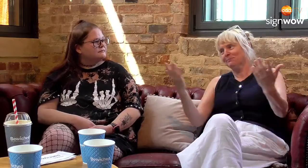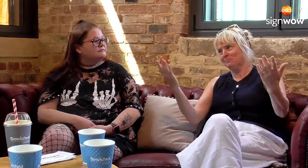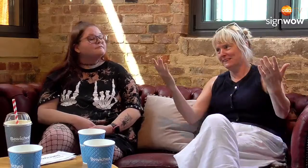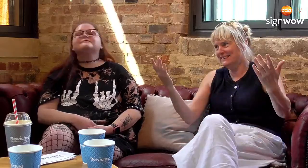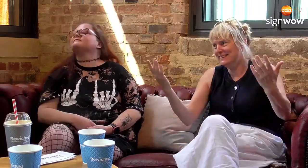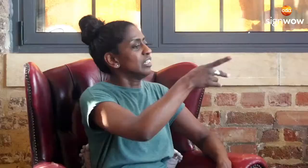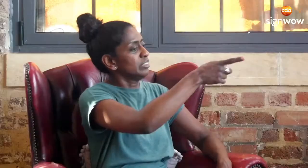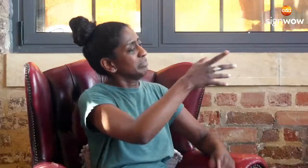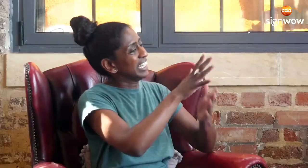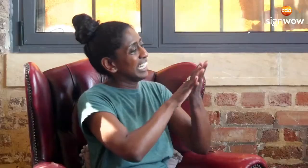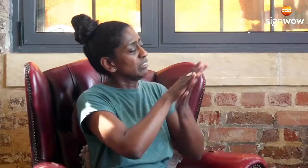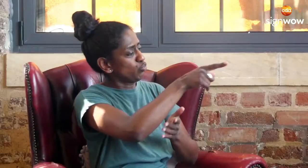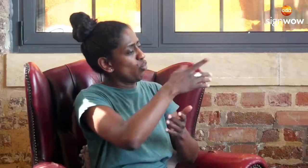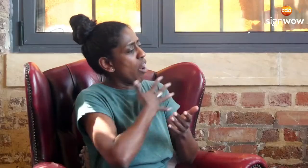be disappointed.